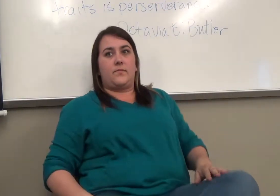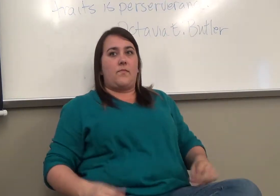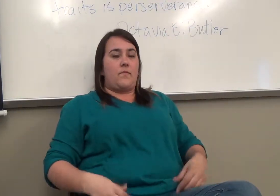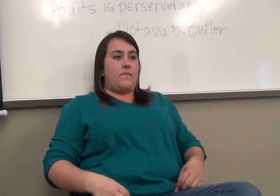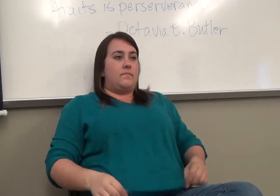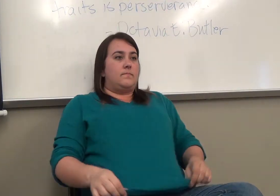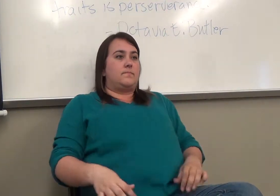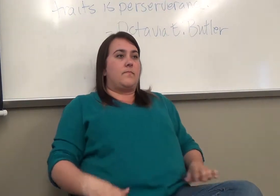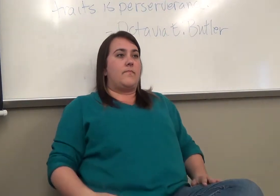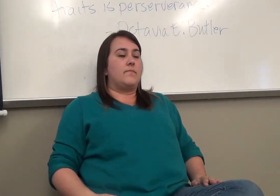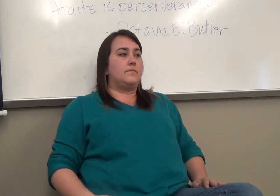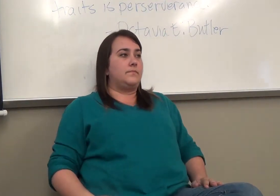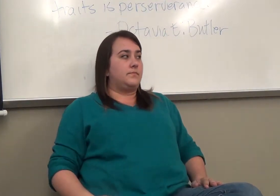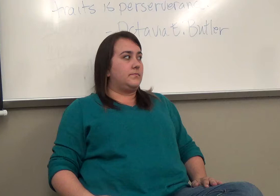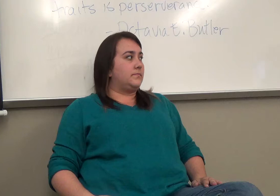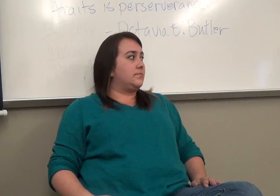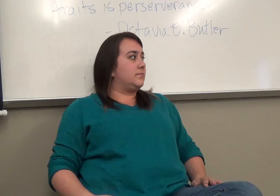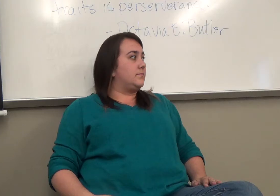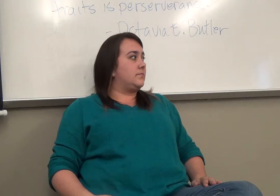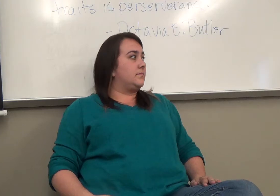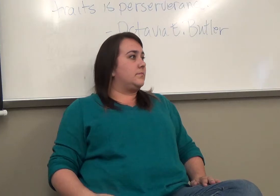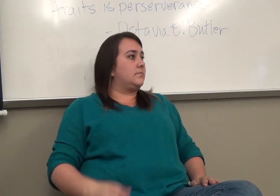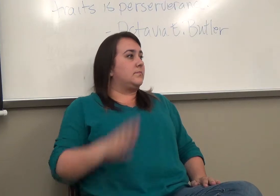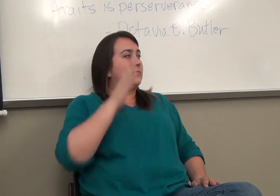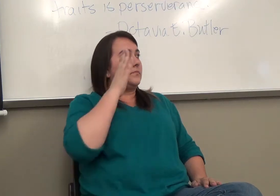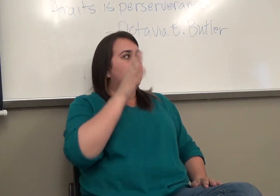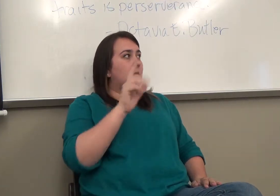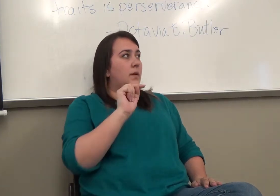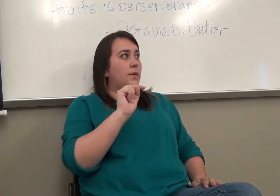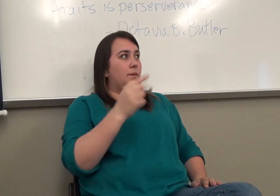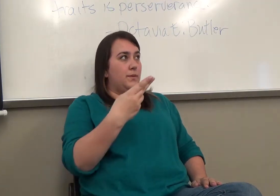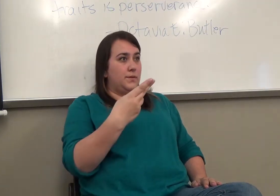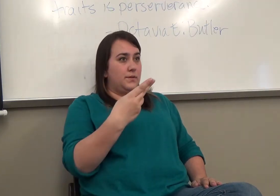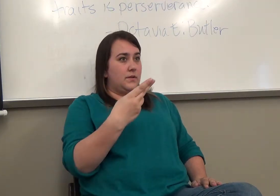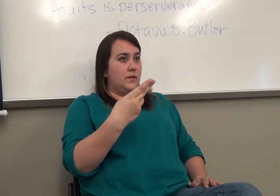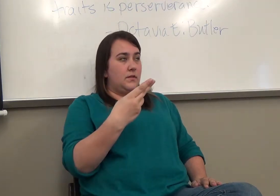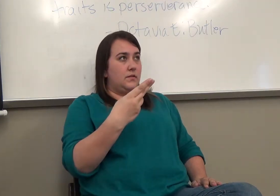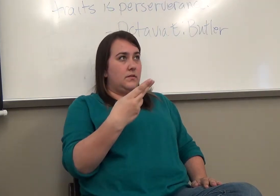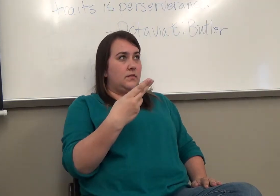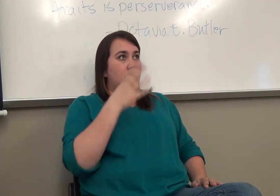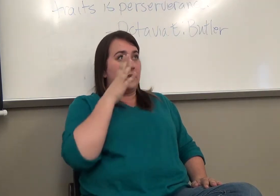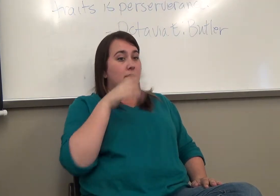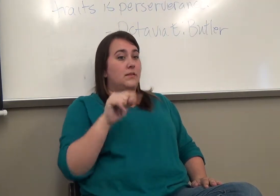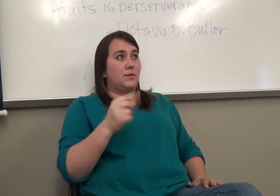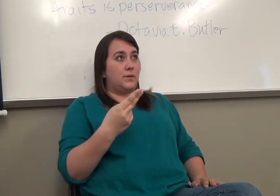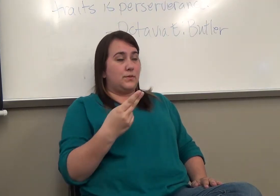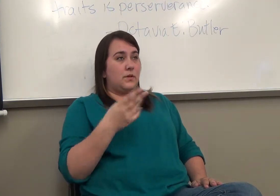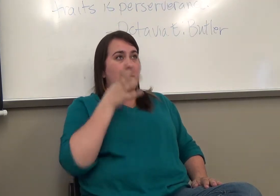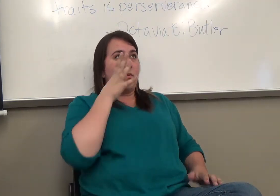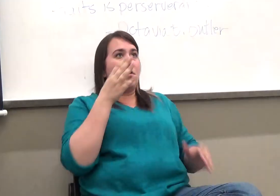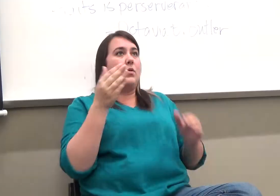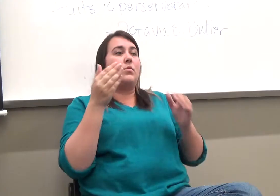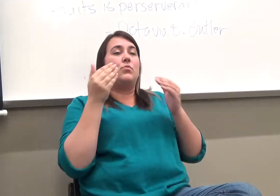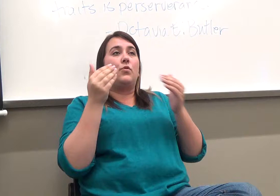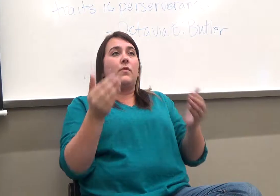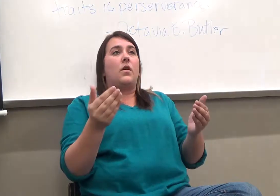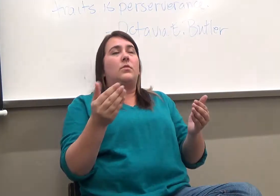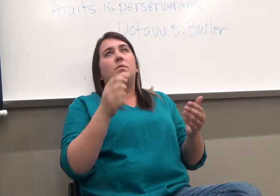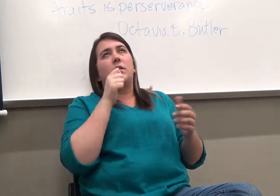on Thursday, we are going to move on to, well, we're not going to move on, that's the